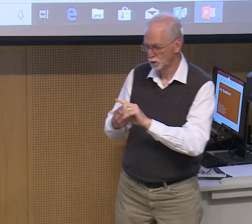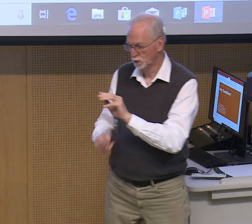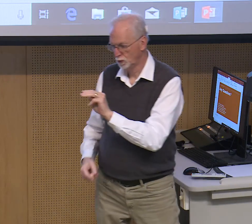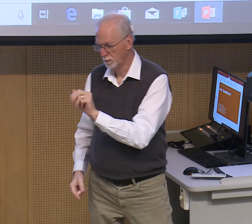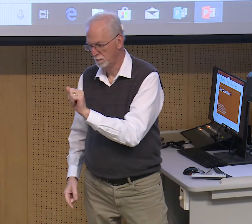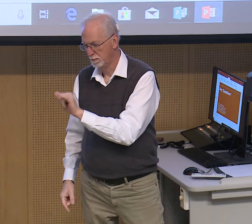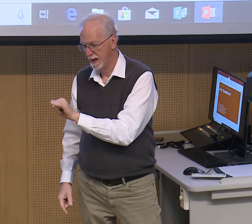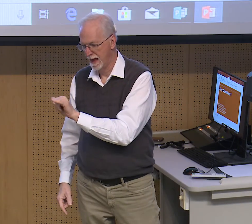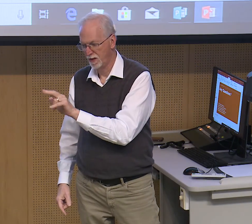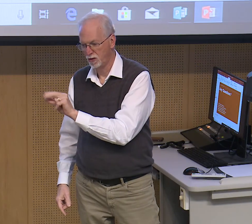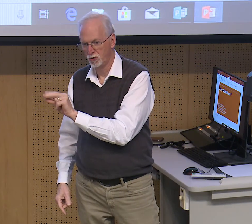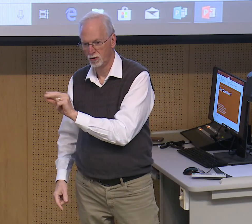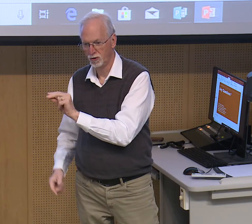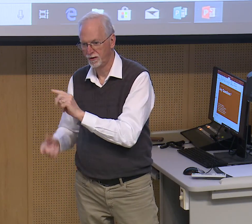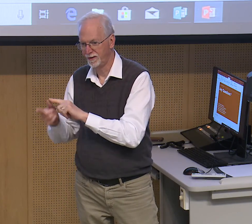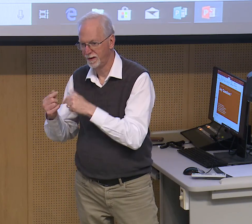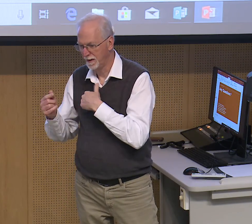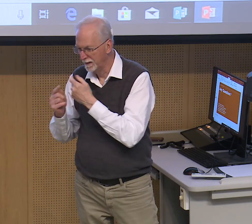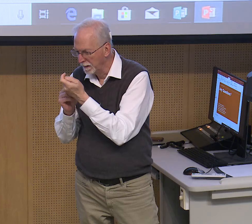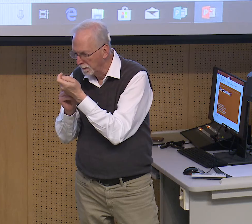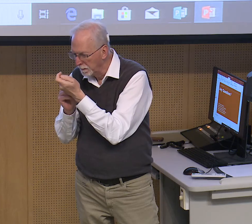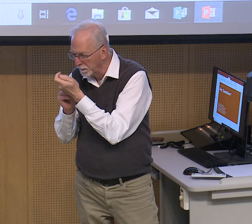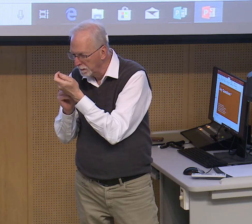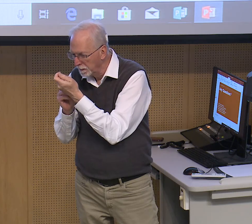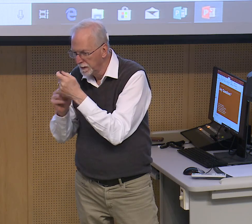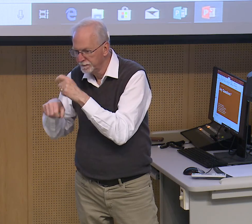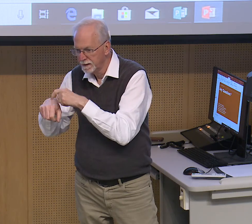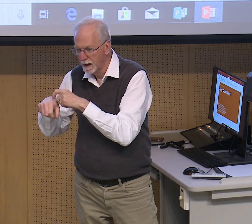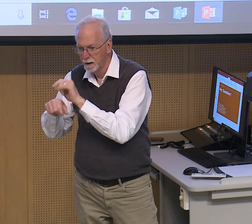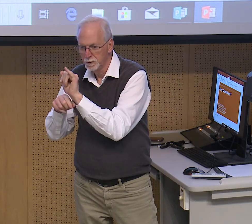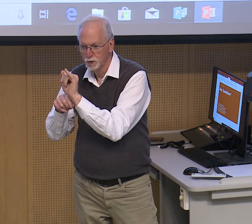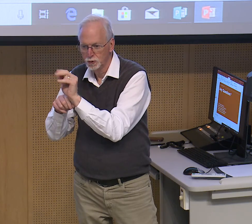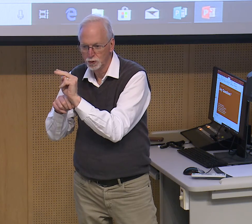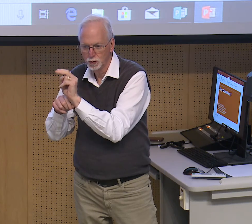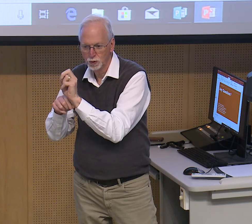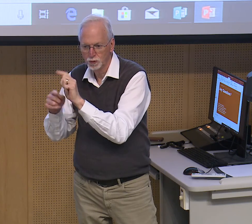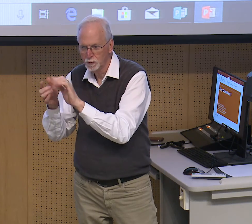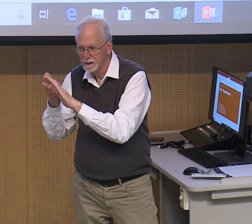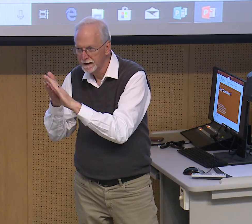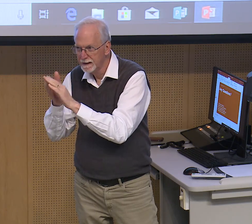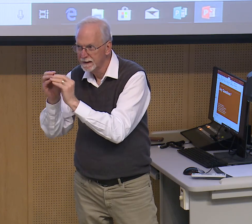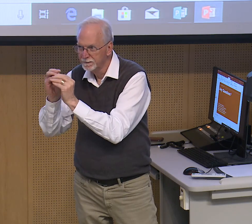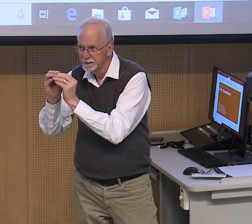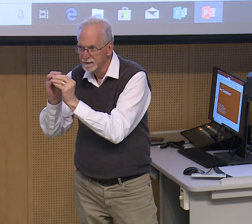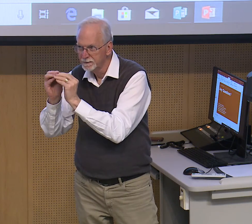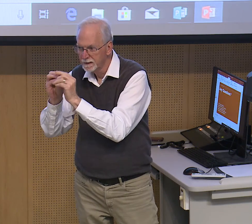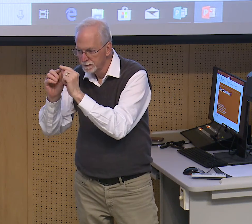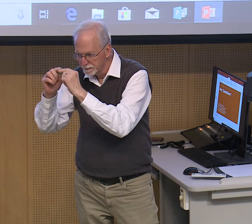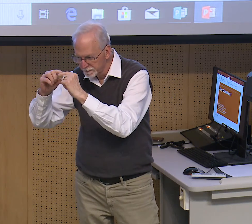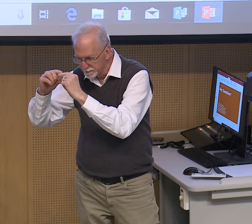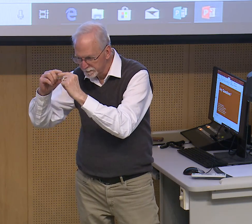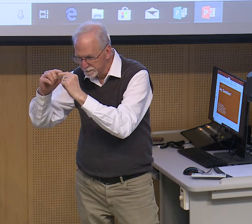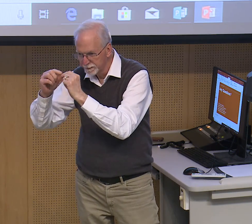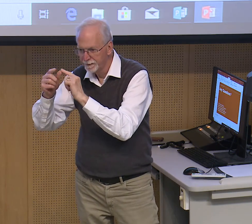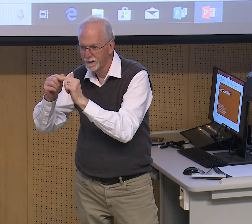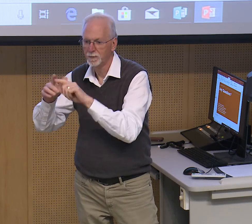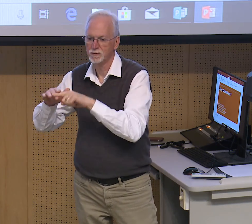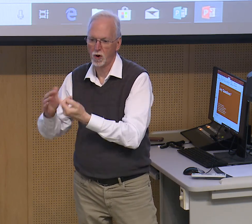May 30th. And we have a little bit of time in June to do some maintenance and some cleaning, and then the whole